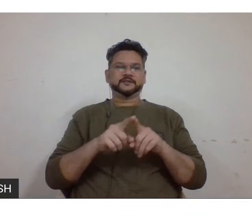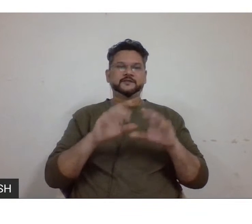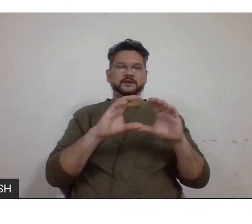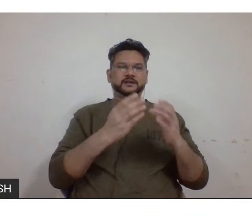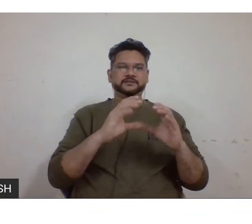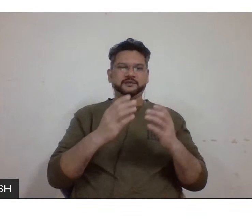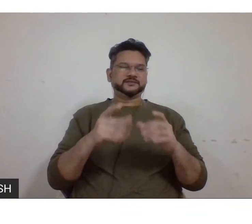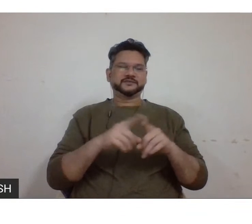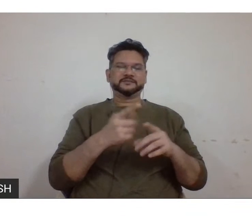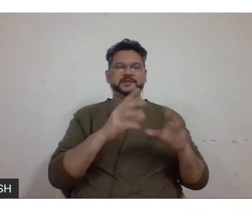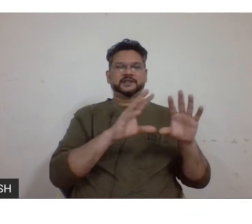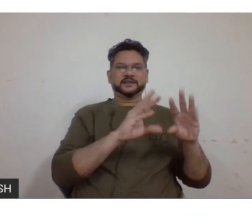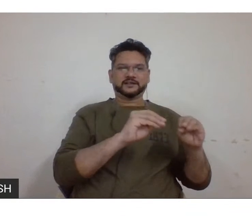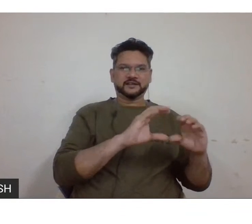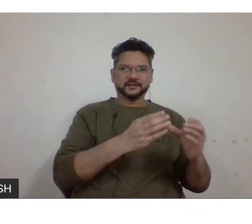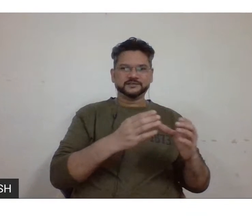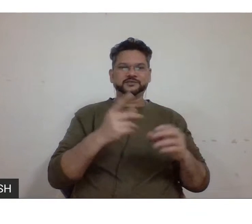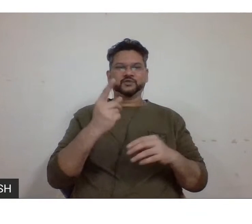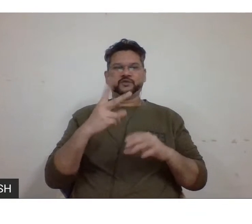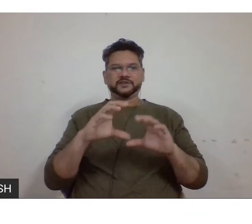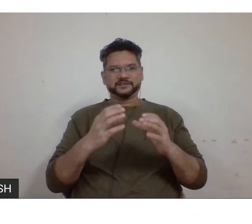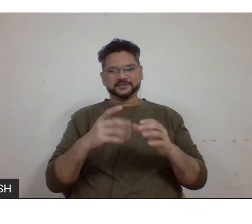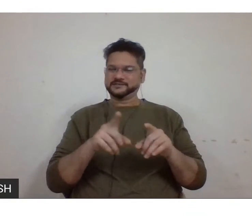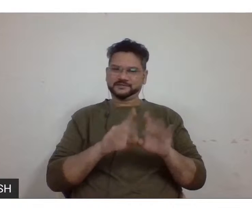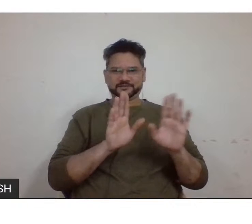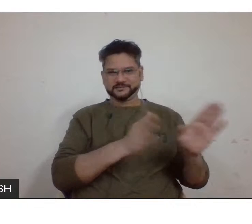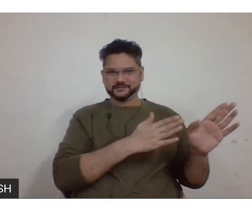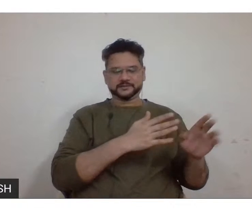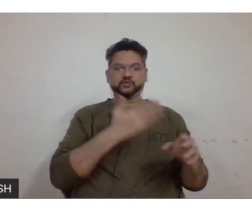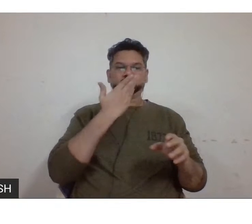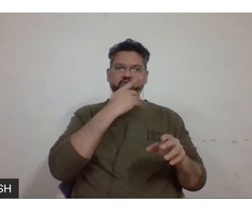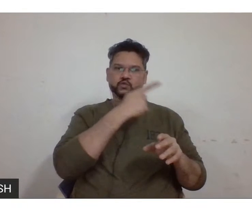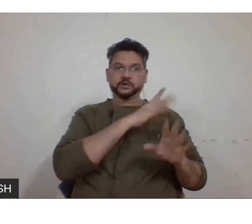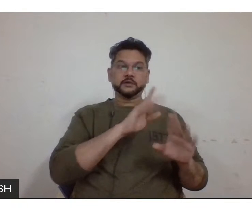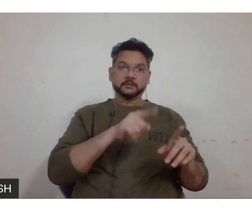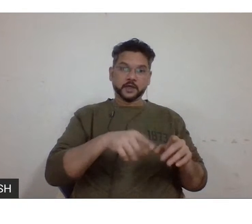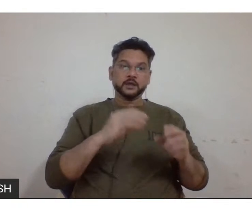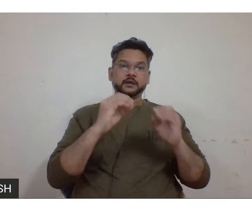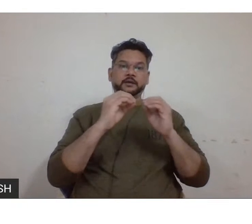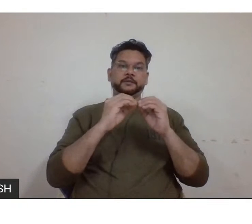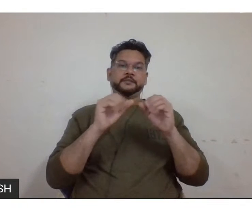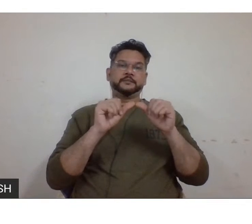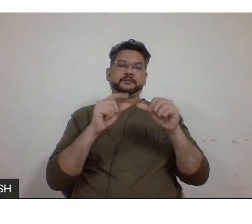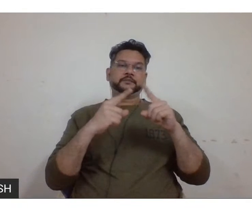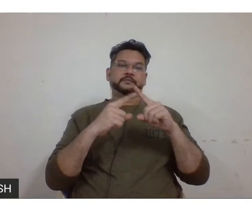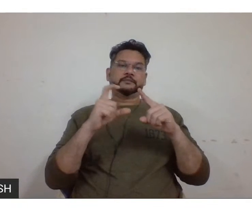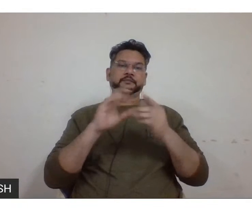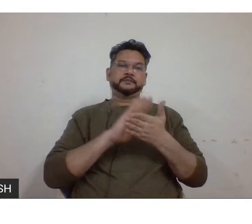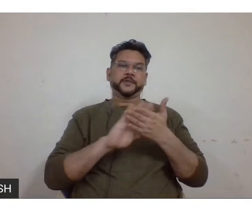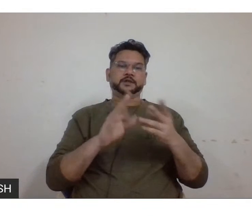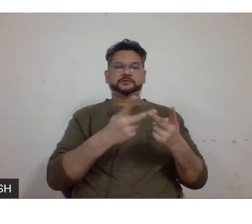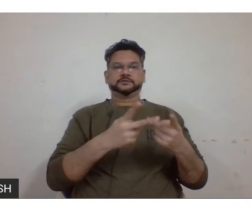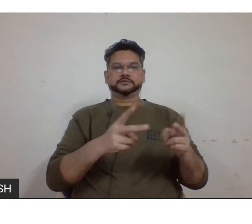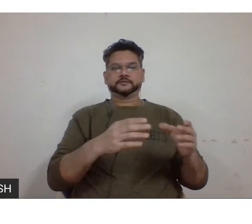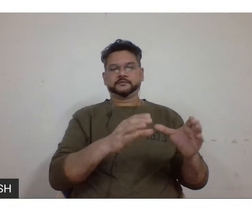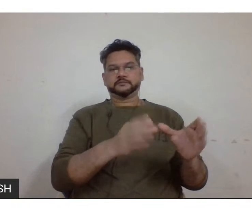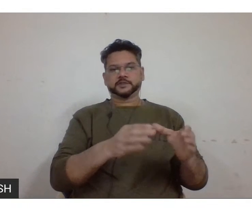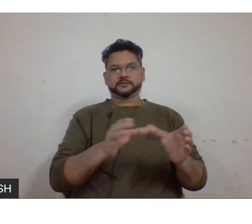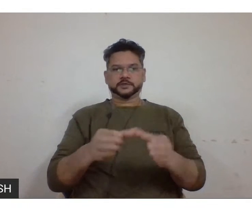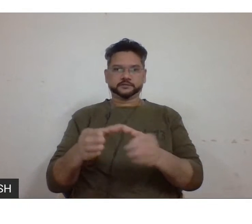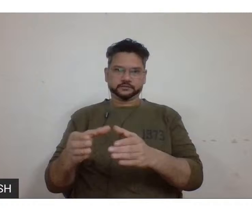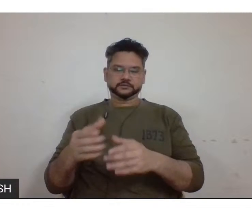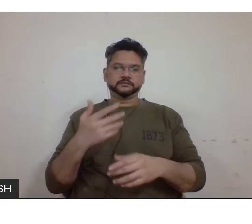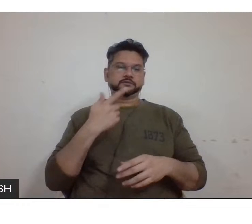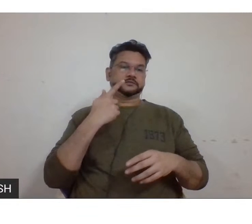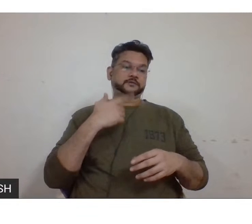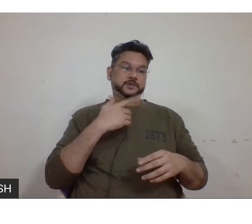12th standard or something like that. Here we have different batches, right? So let us say, we are talking about one particular batch,